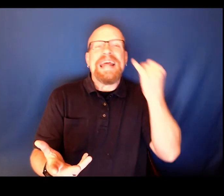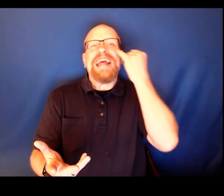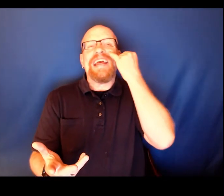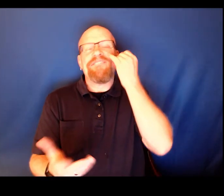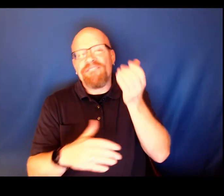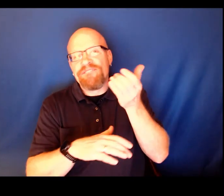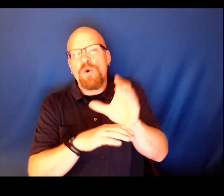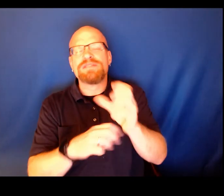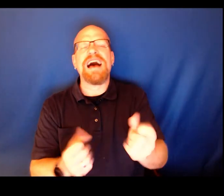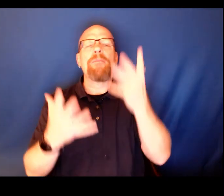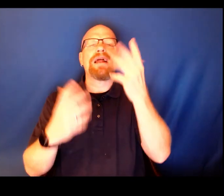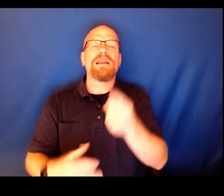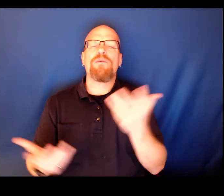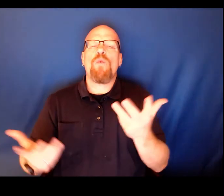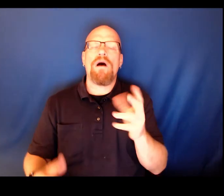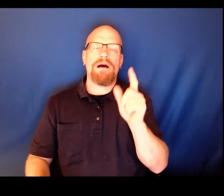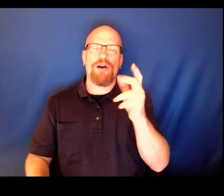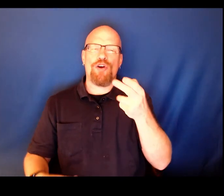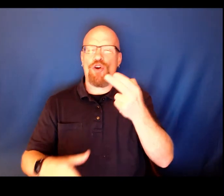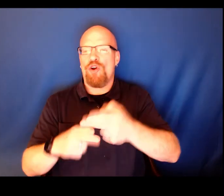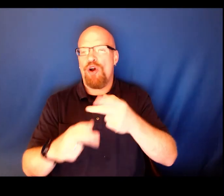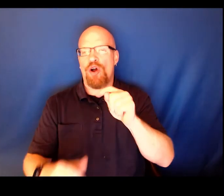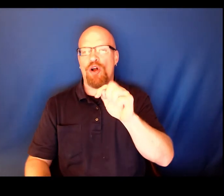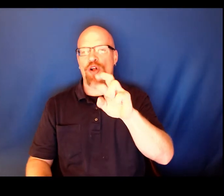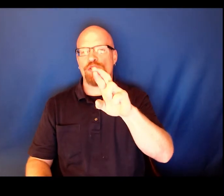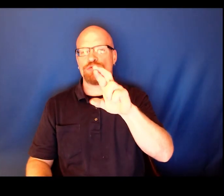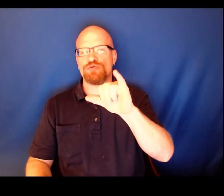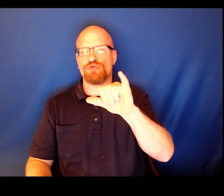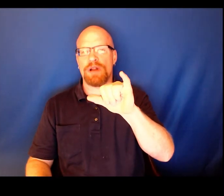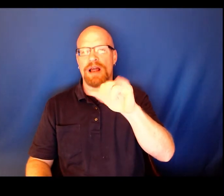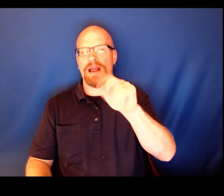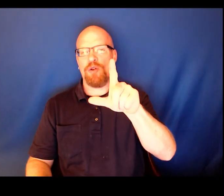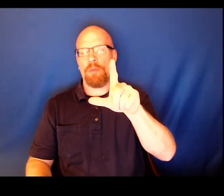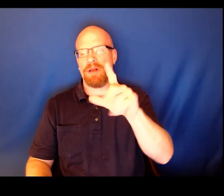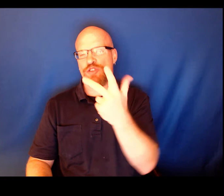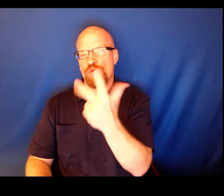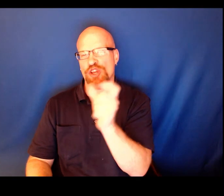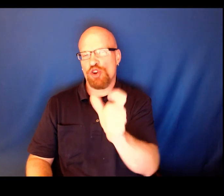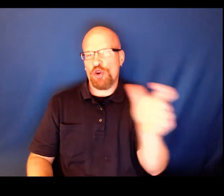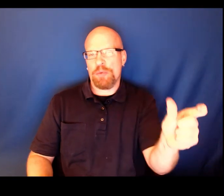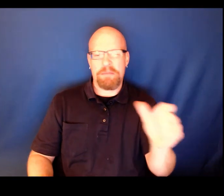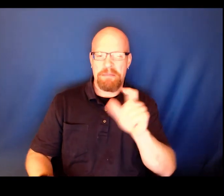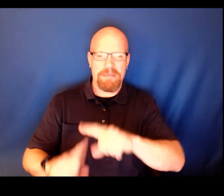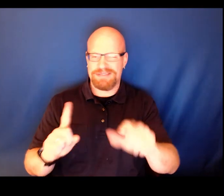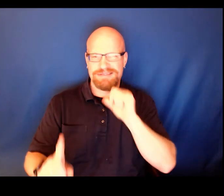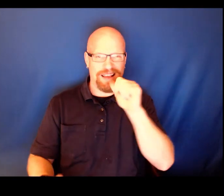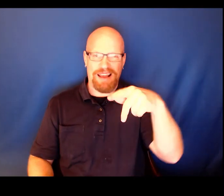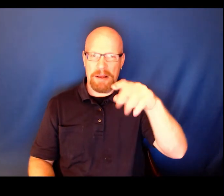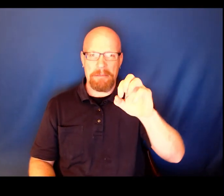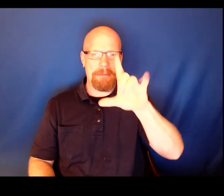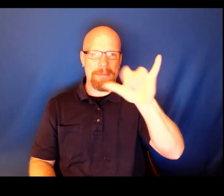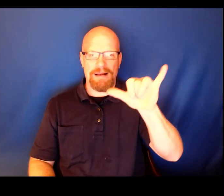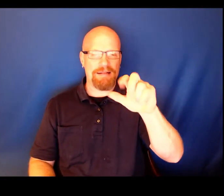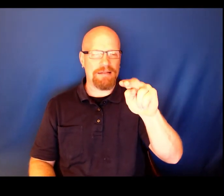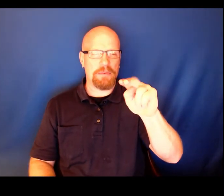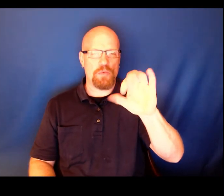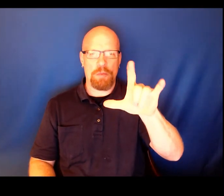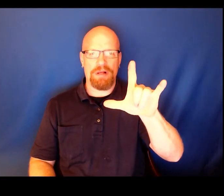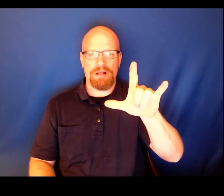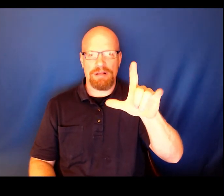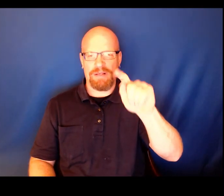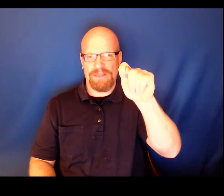I mean, you could say if, how many terms do we have? We have 3. It's a trinomial, but it's